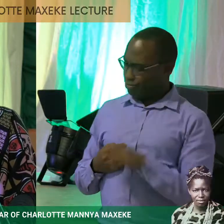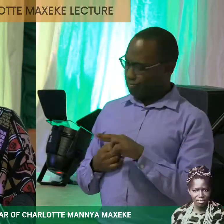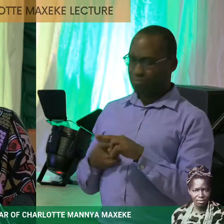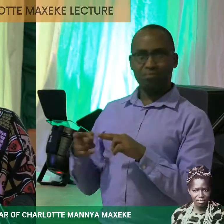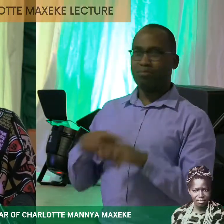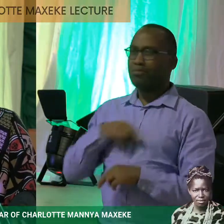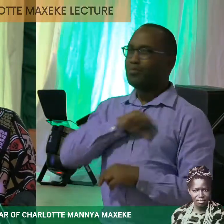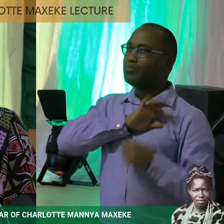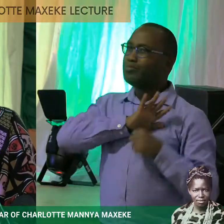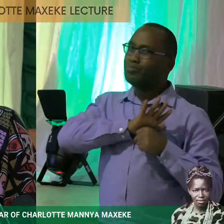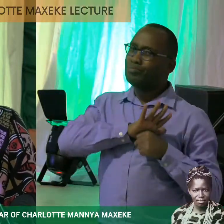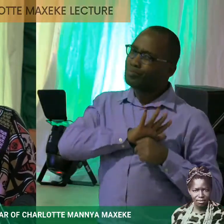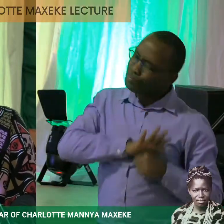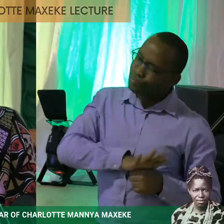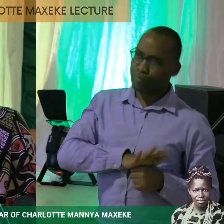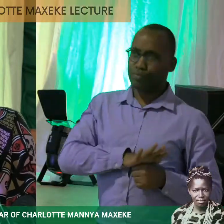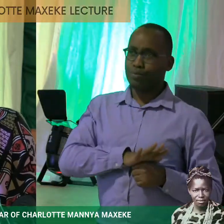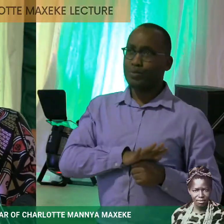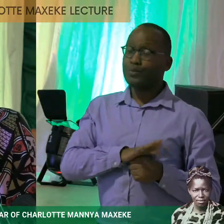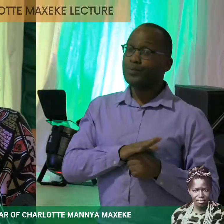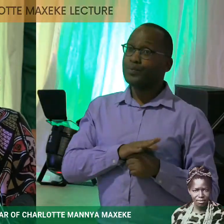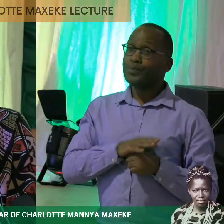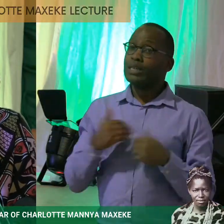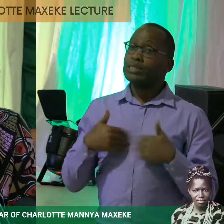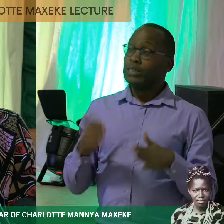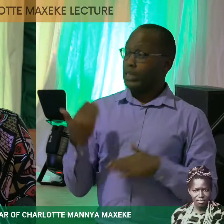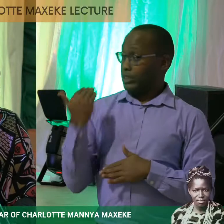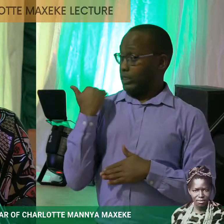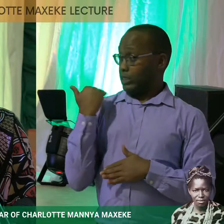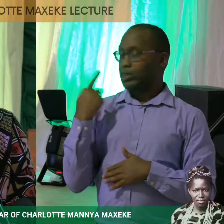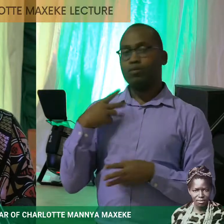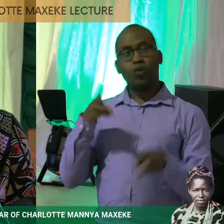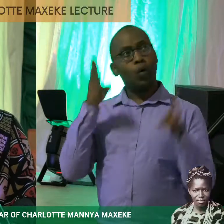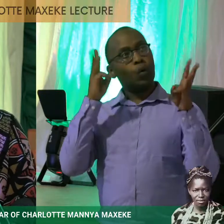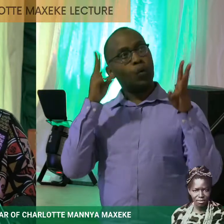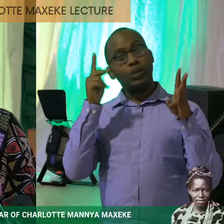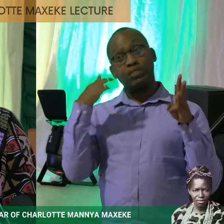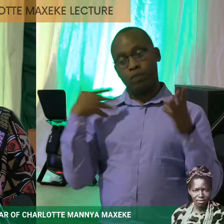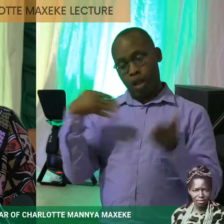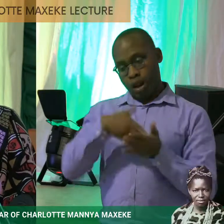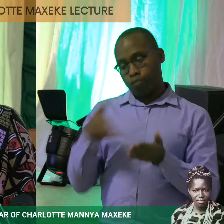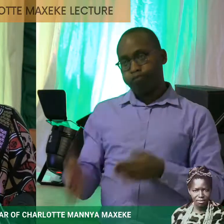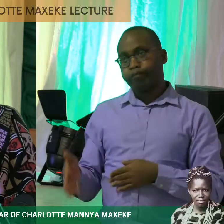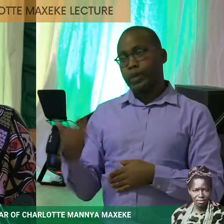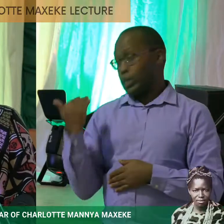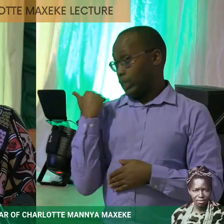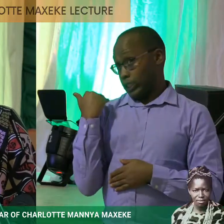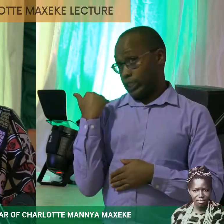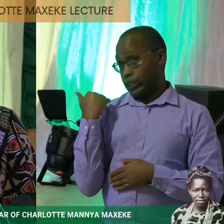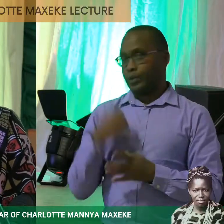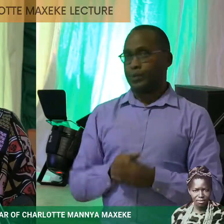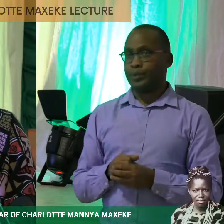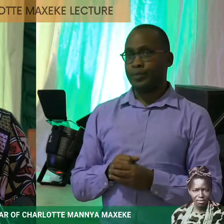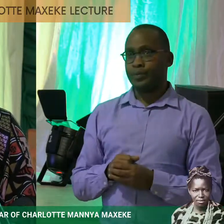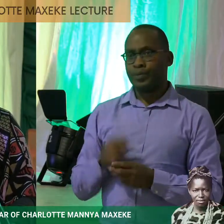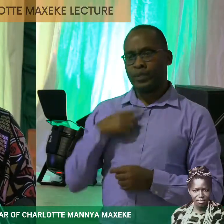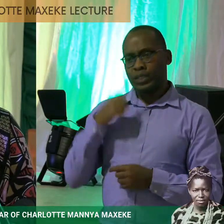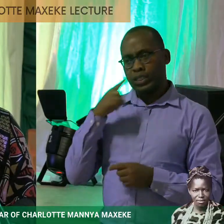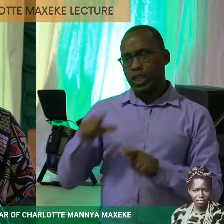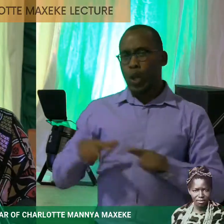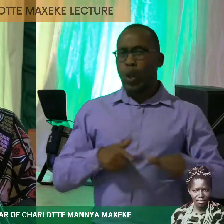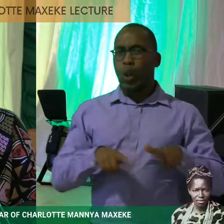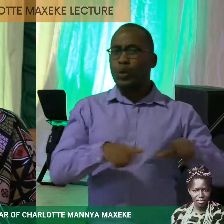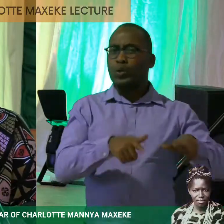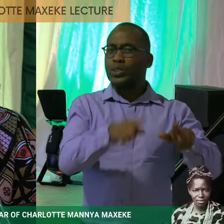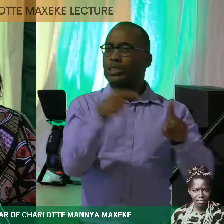Okokoko ndibukele umabonakude usukela izolo, kwinto endikhathazileyo kondifikile apha, kuthiwa ilusikisiki